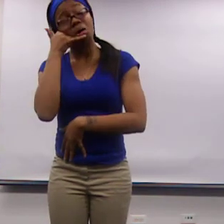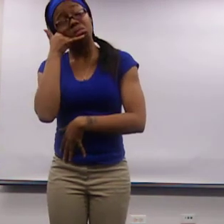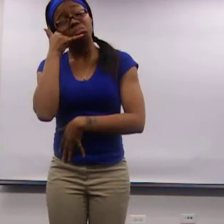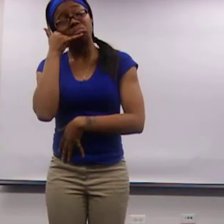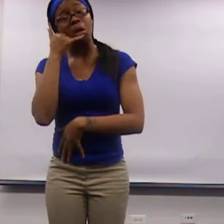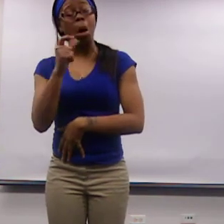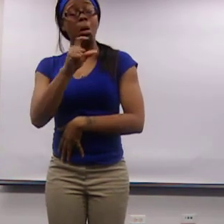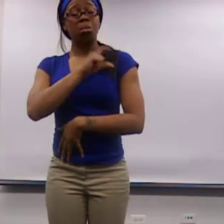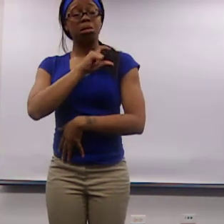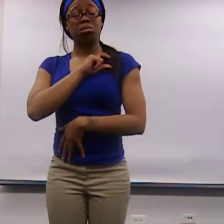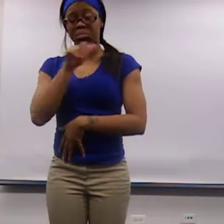dispatcher